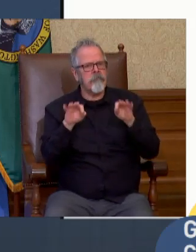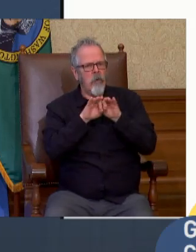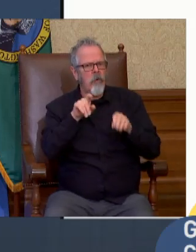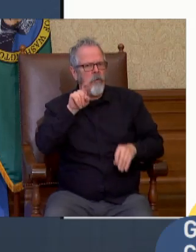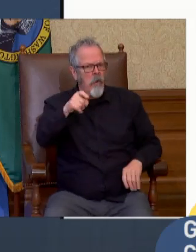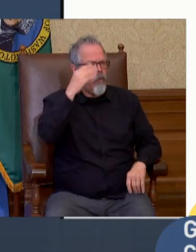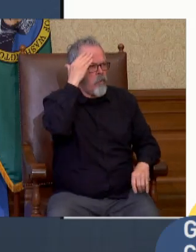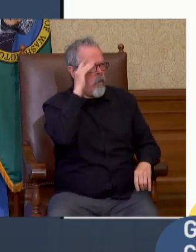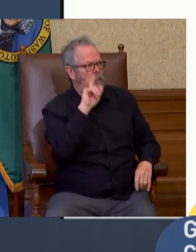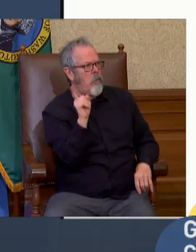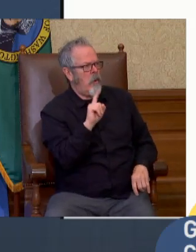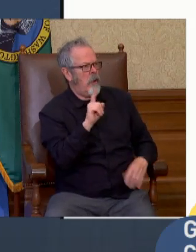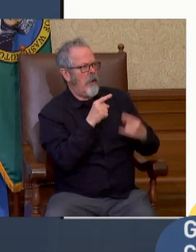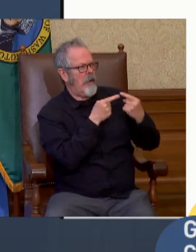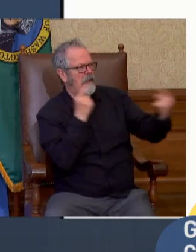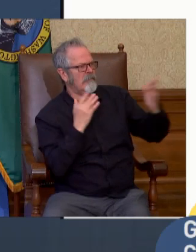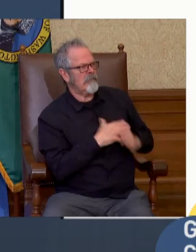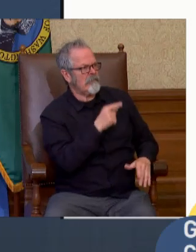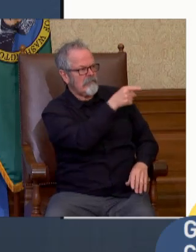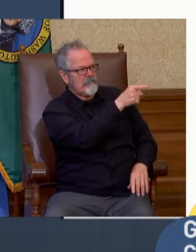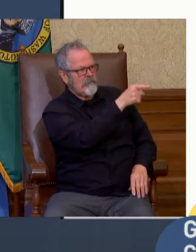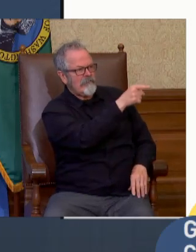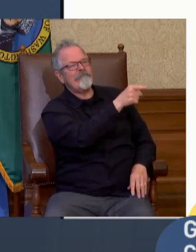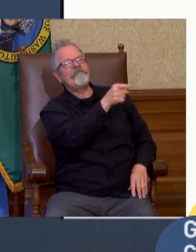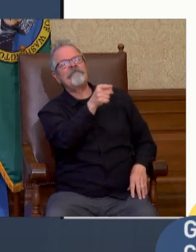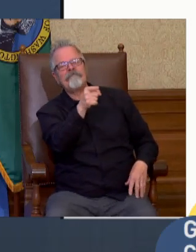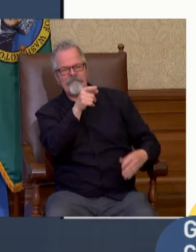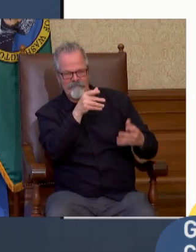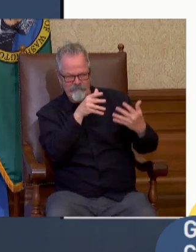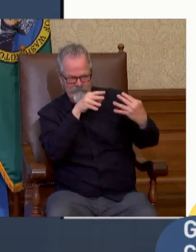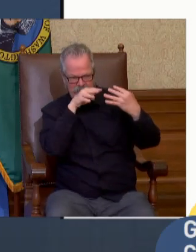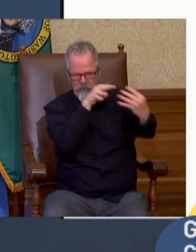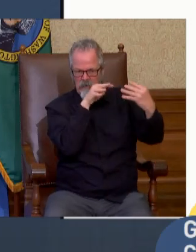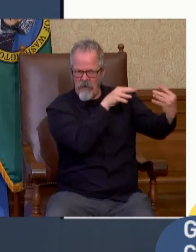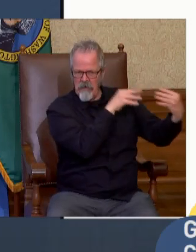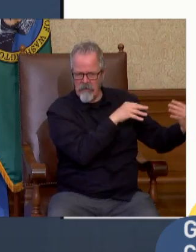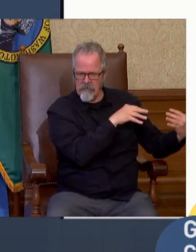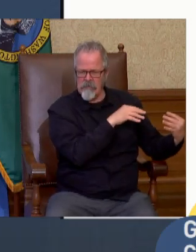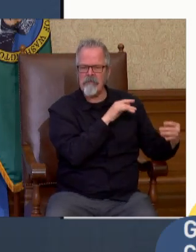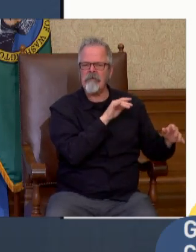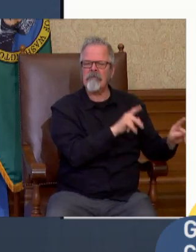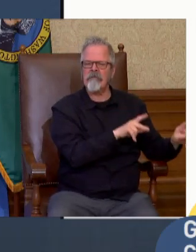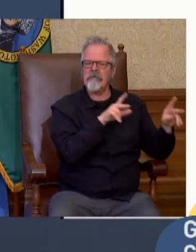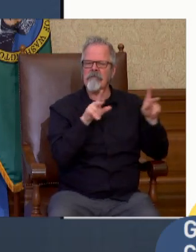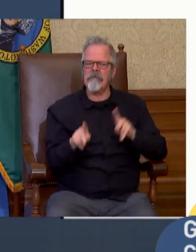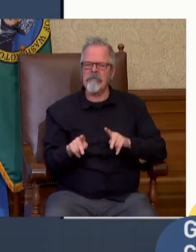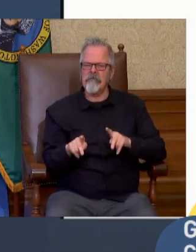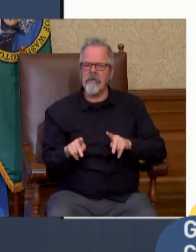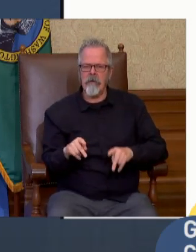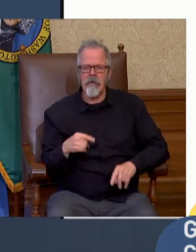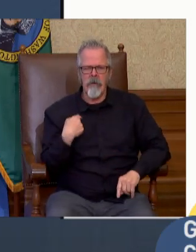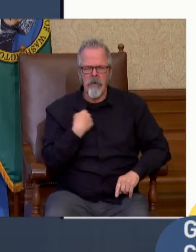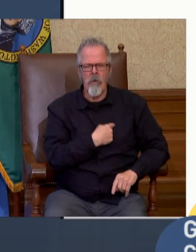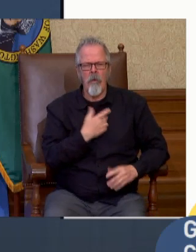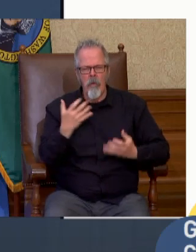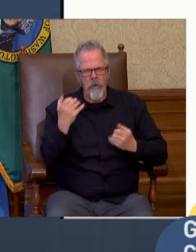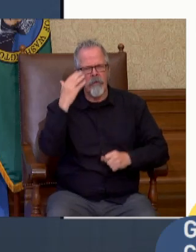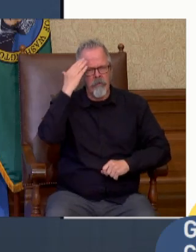make them. When can we open up some of these businesses? We need testing to be able to have an assessment